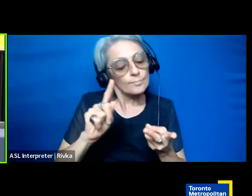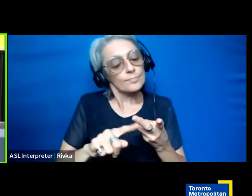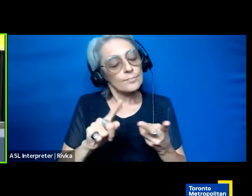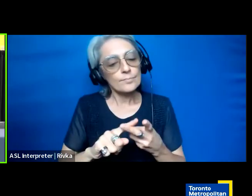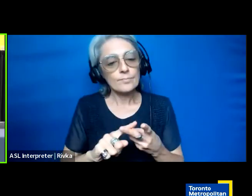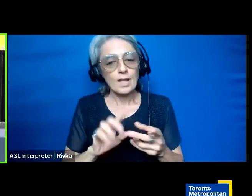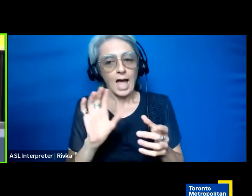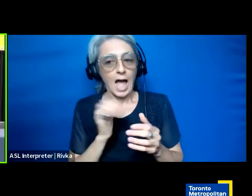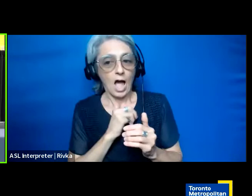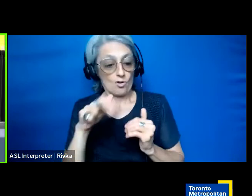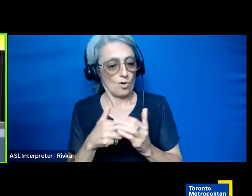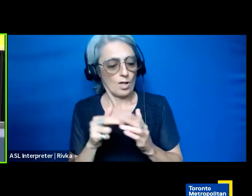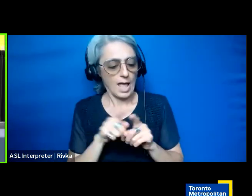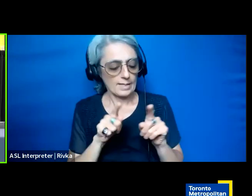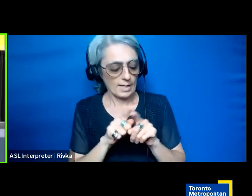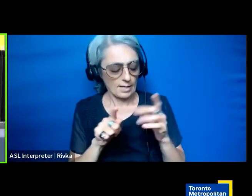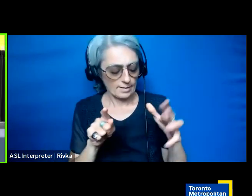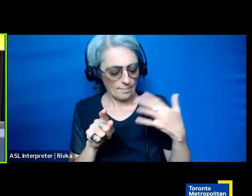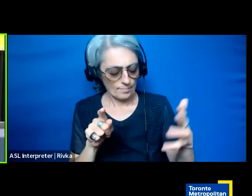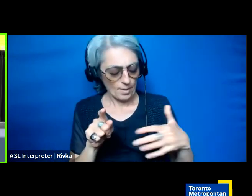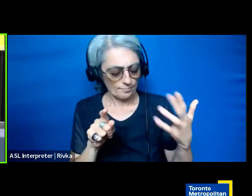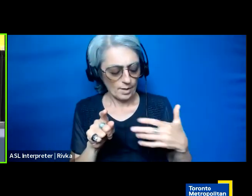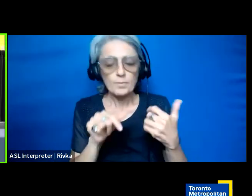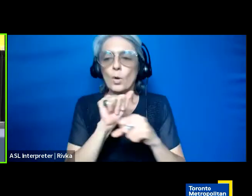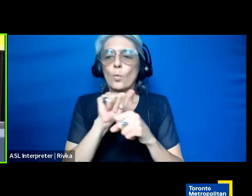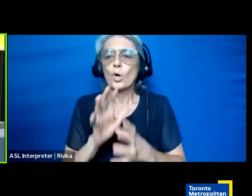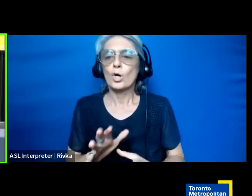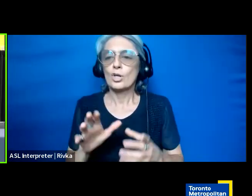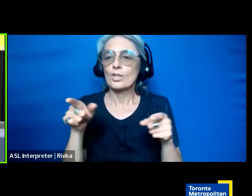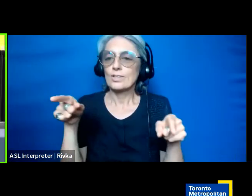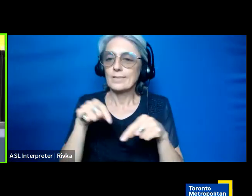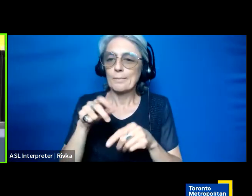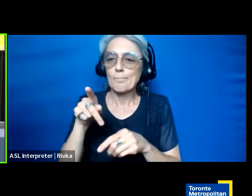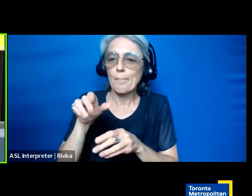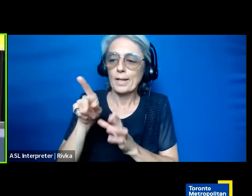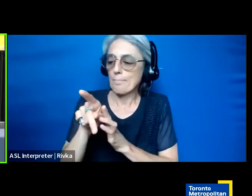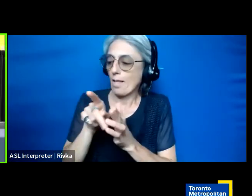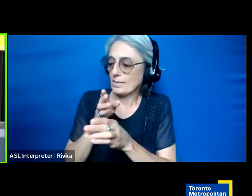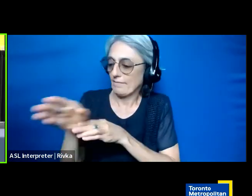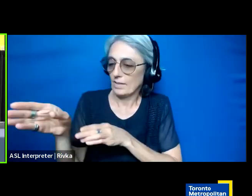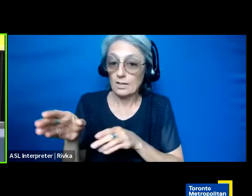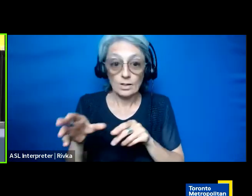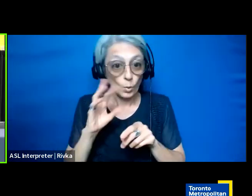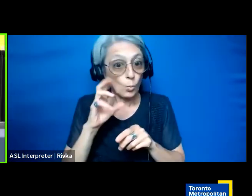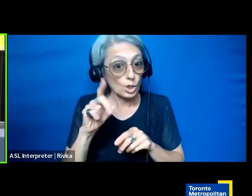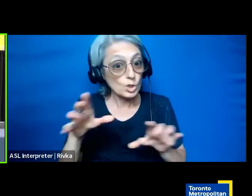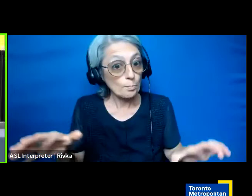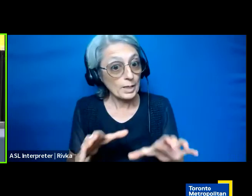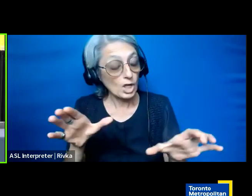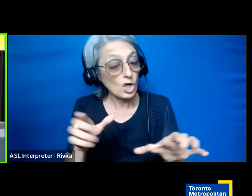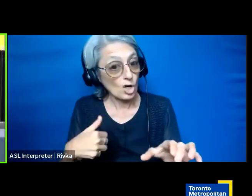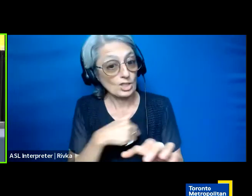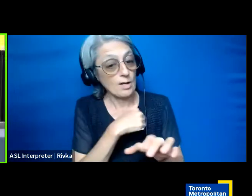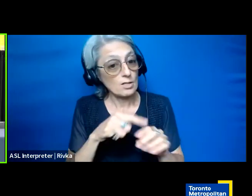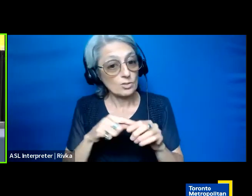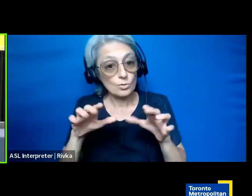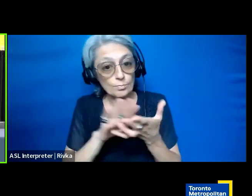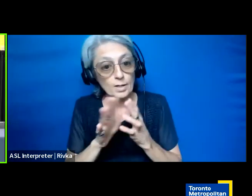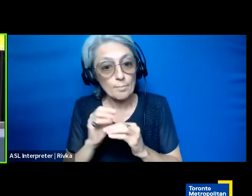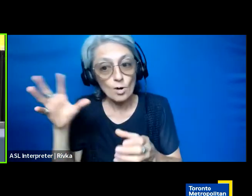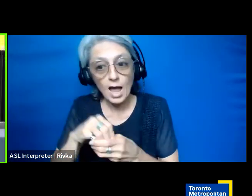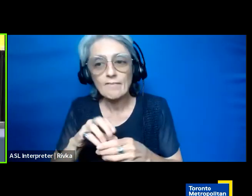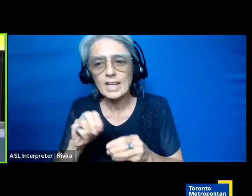role as workers in the public policy field, would you be encouraging us to be more active in like